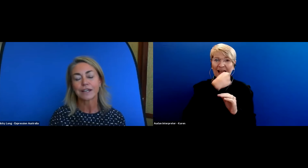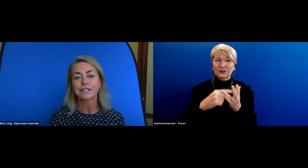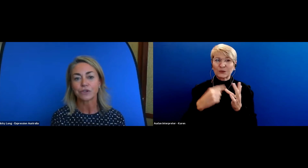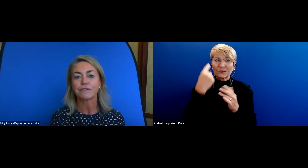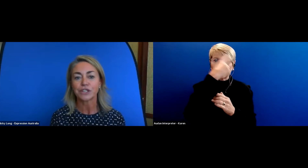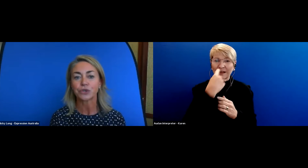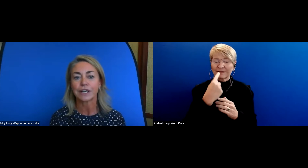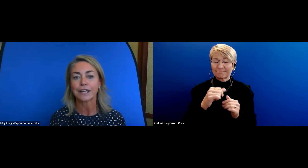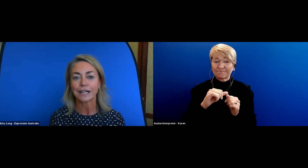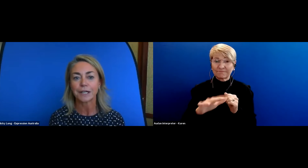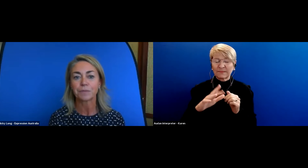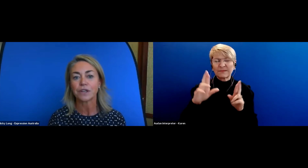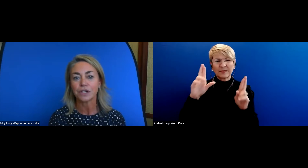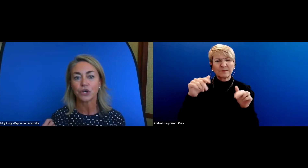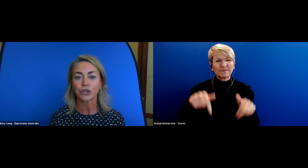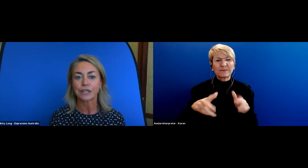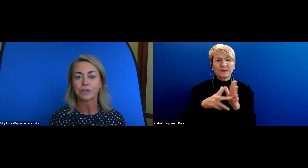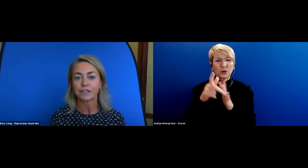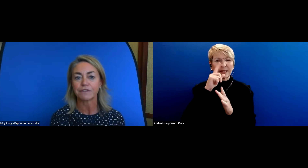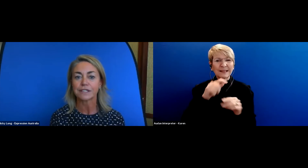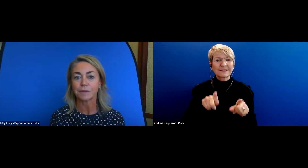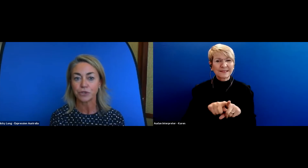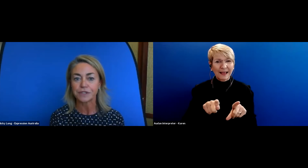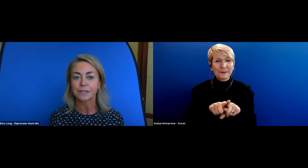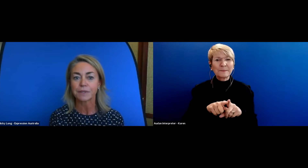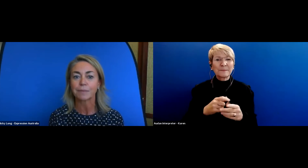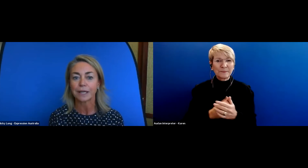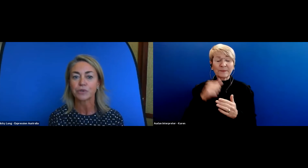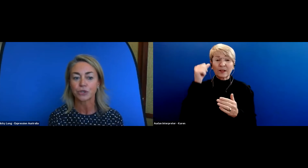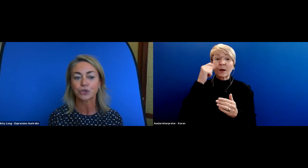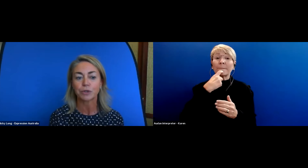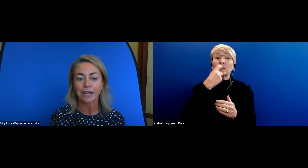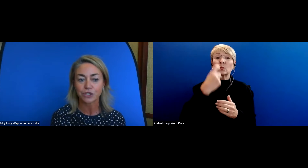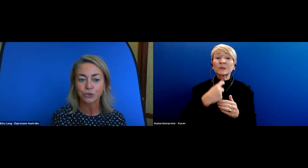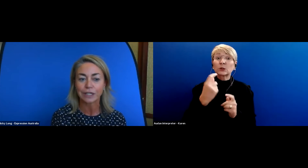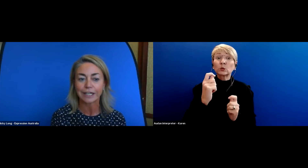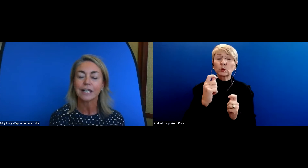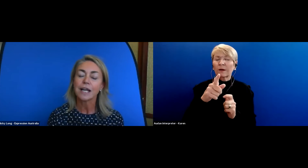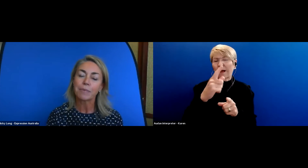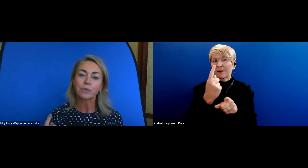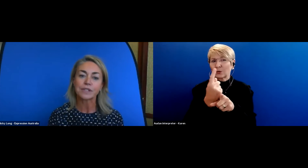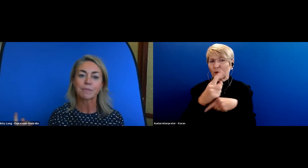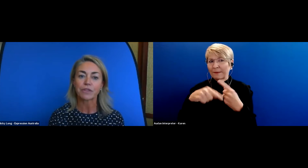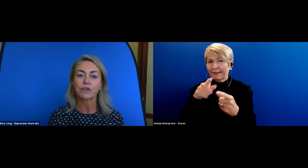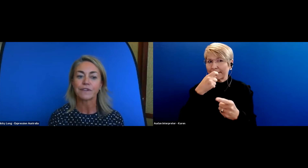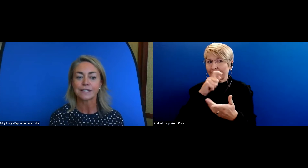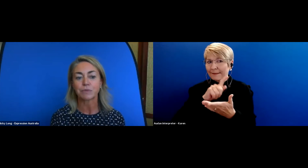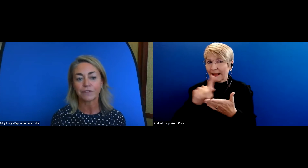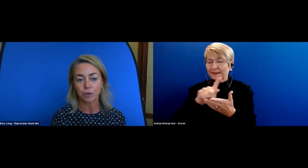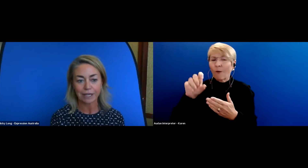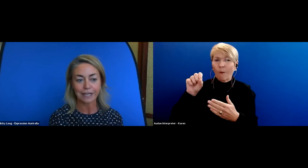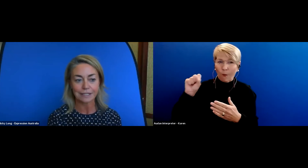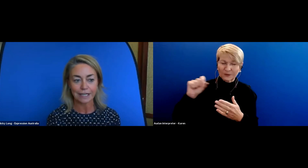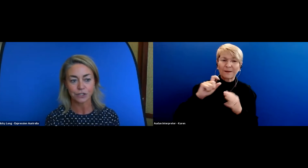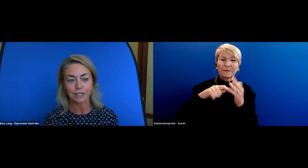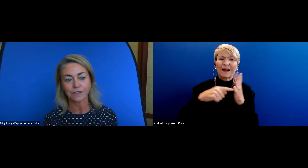do that here in Victoria, not only with the event at the museum coming up, which I'll talk about shortly, but with some other events that